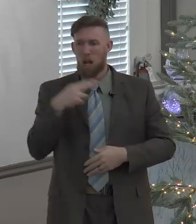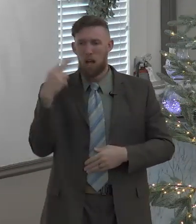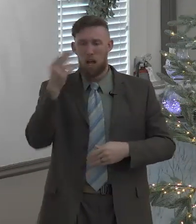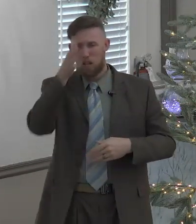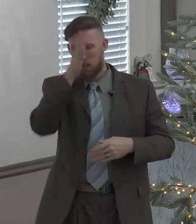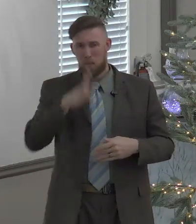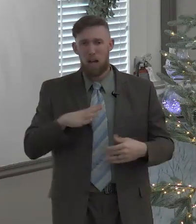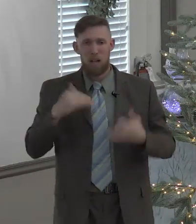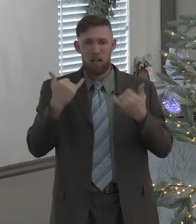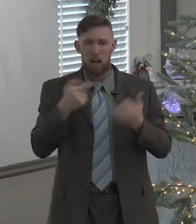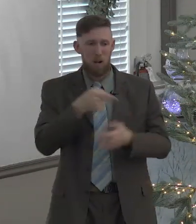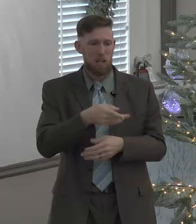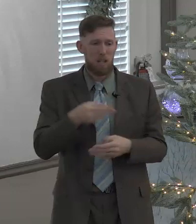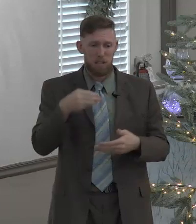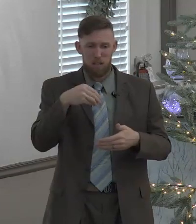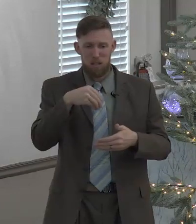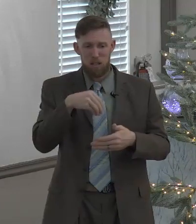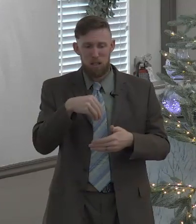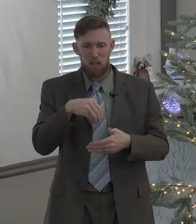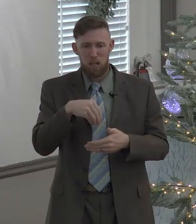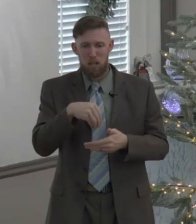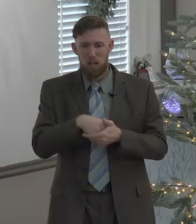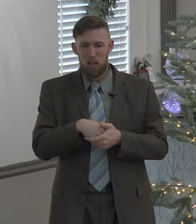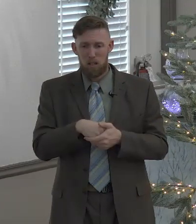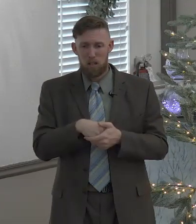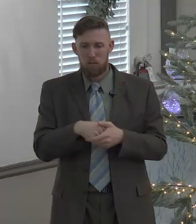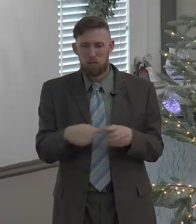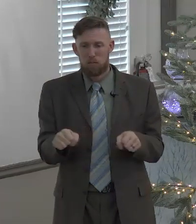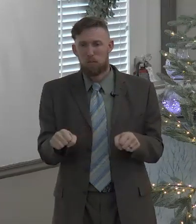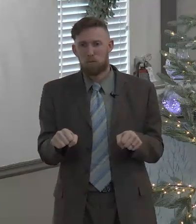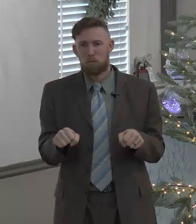strong individual to he's reduced to...